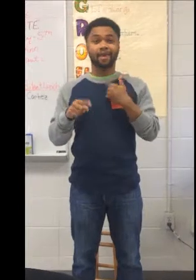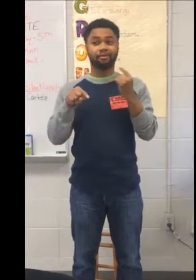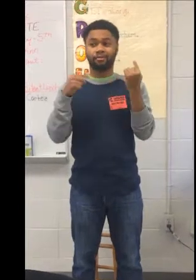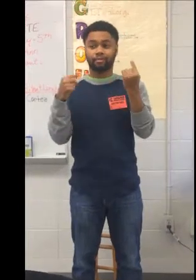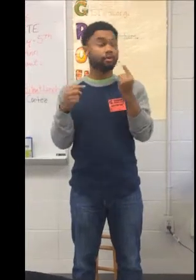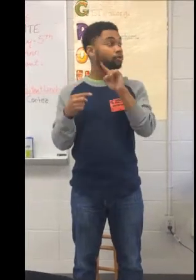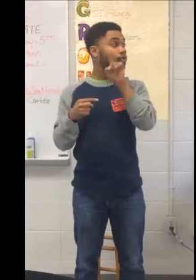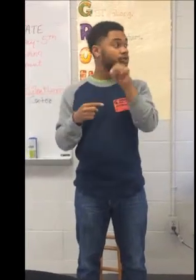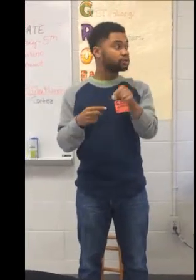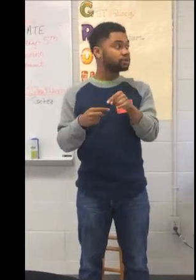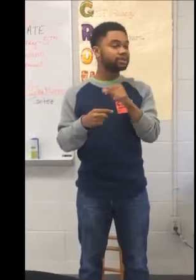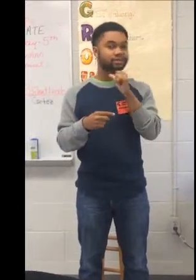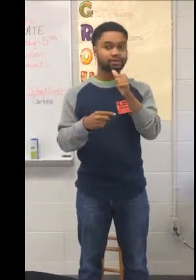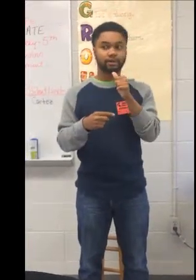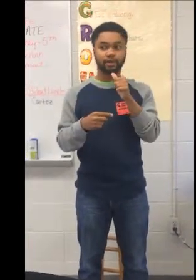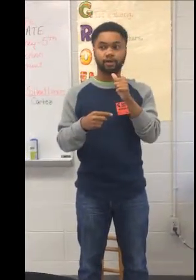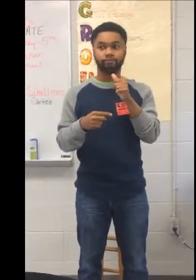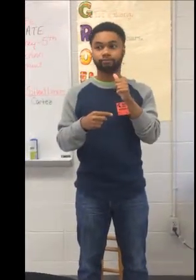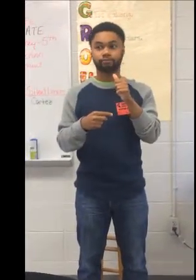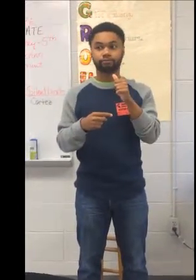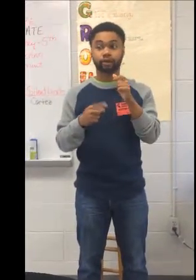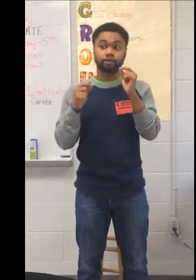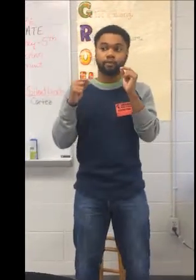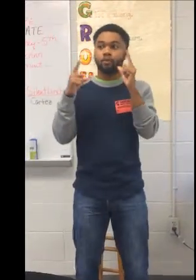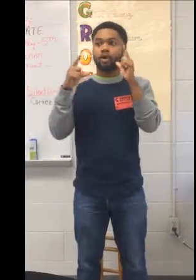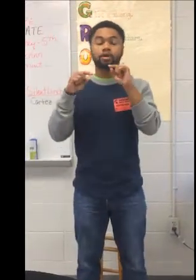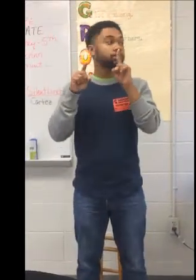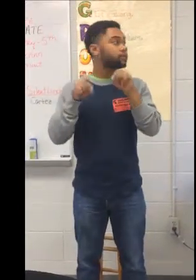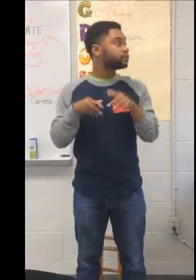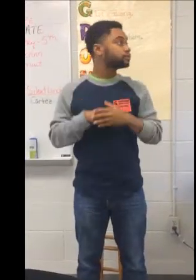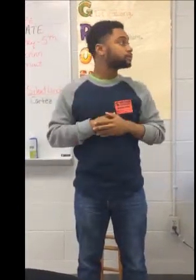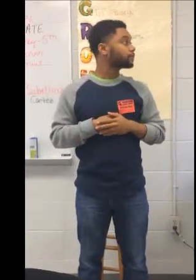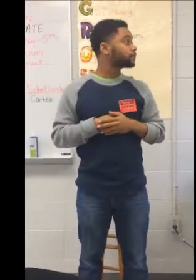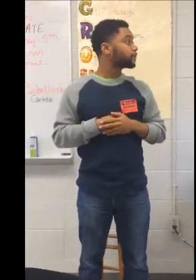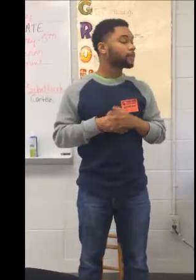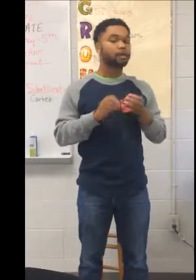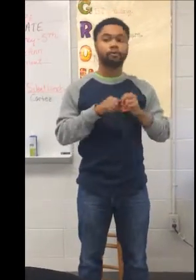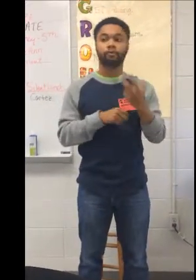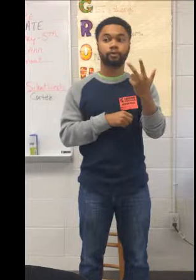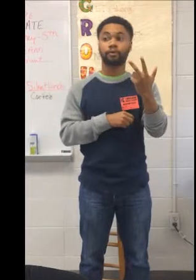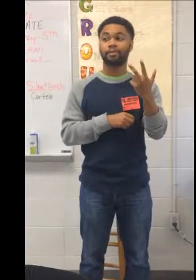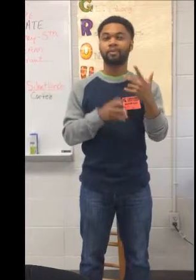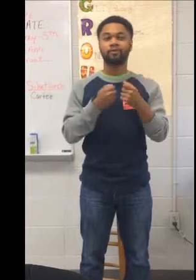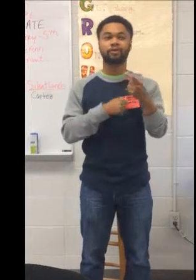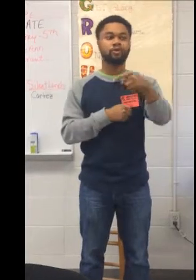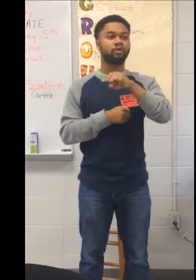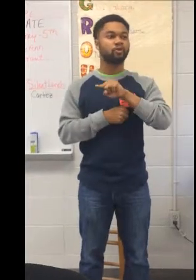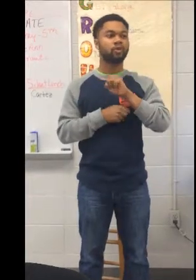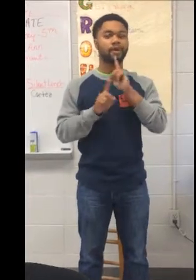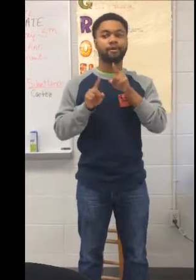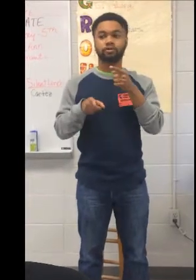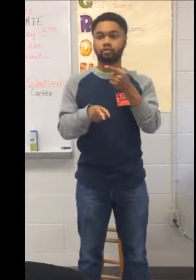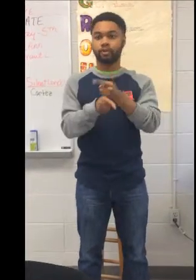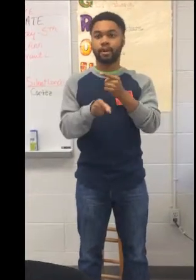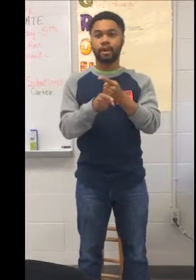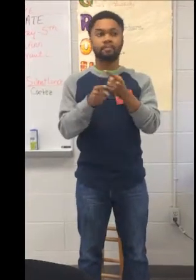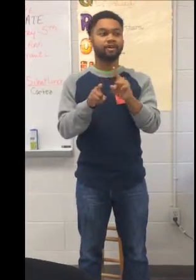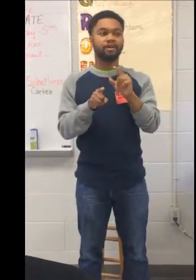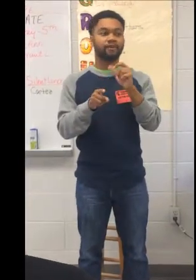pop quiz. Number 3. Most of you got number 3, but some of you left decimals off. You're